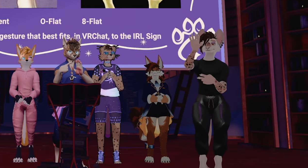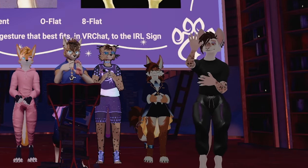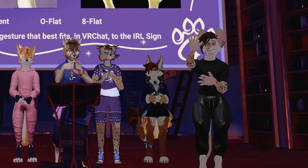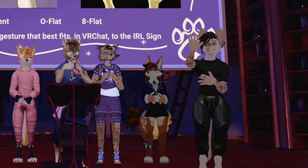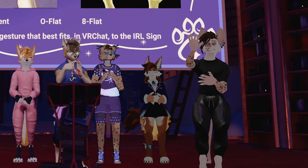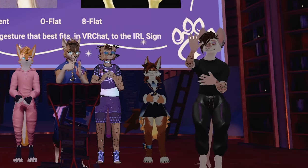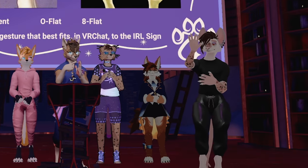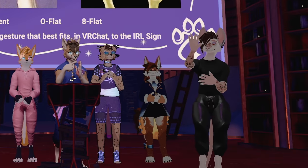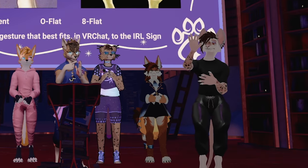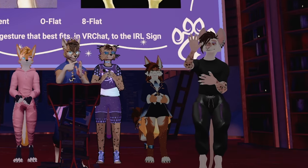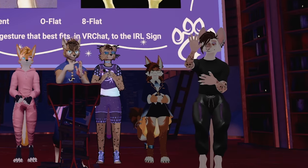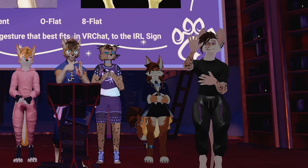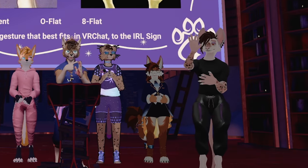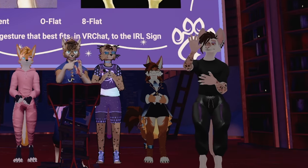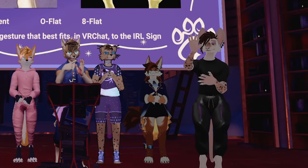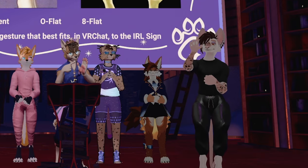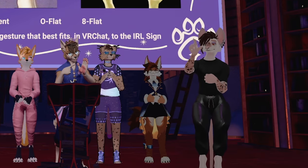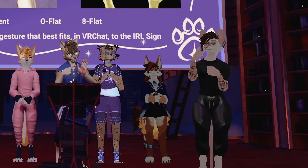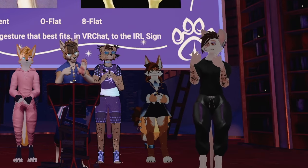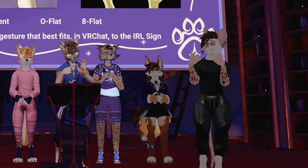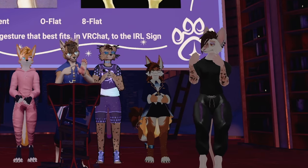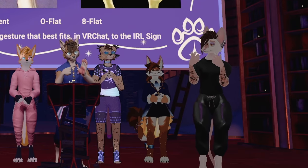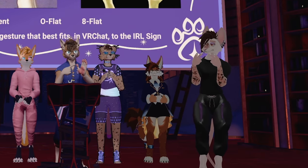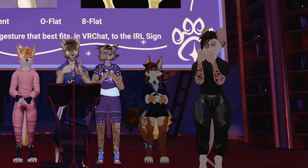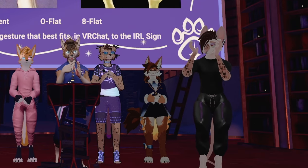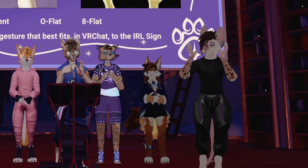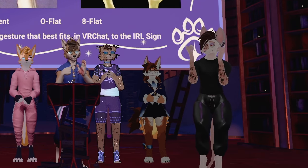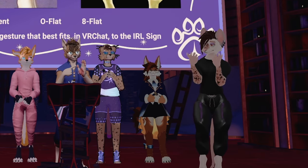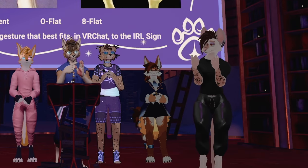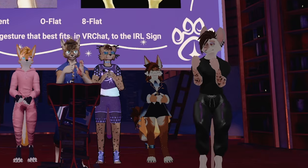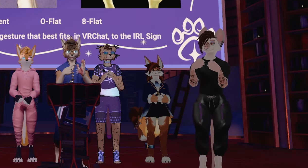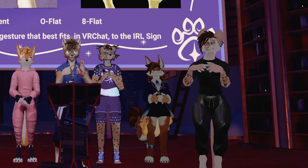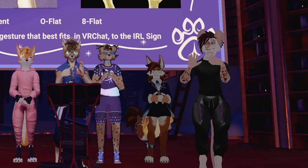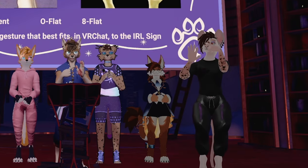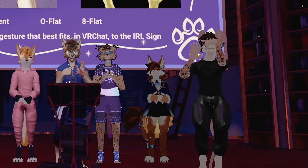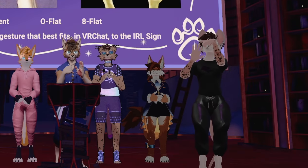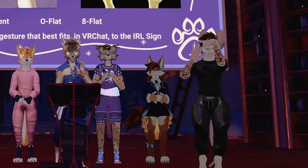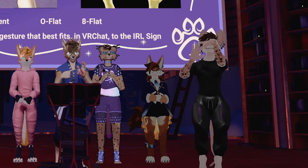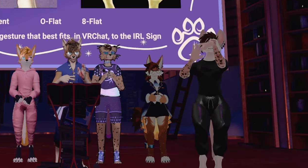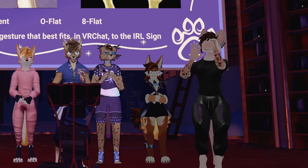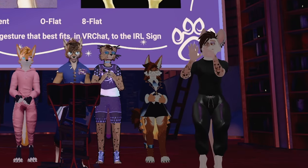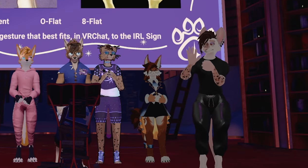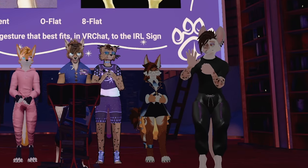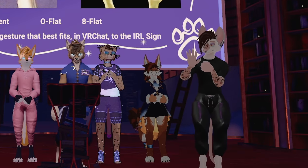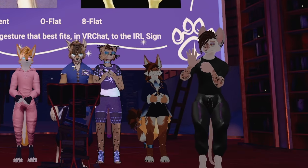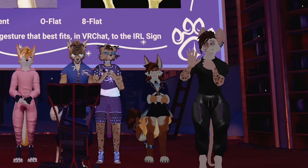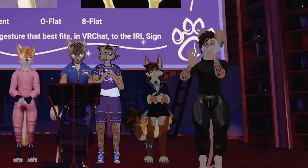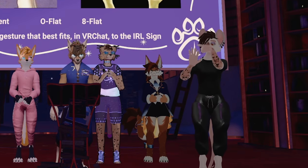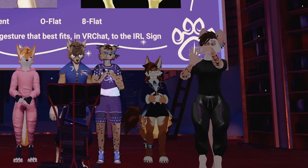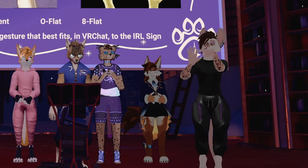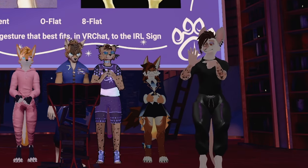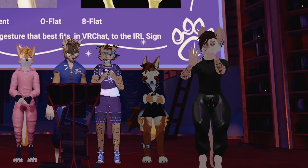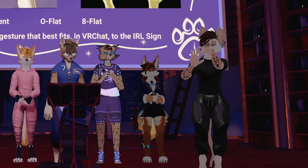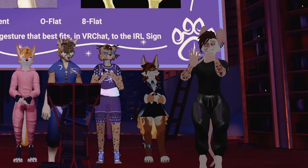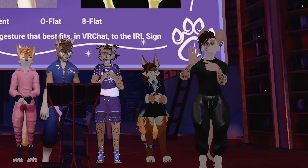we point to the middle finger and thumb, representing to connect the fingers together. It